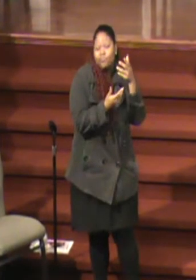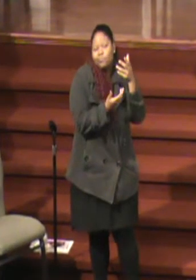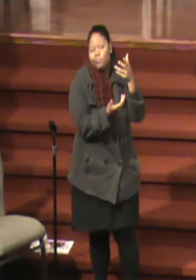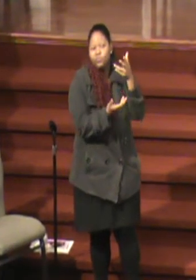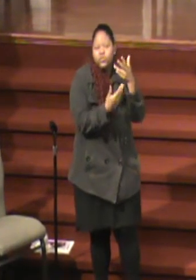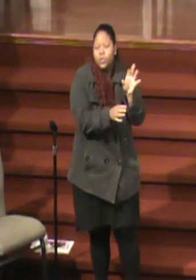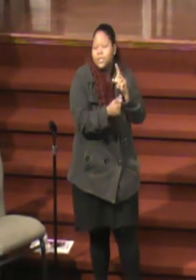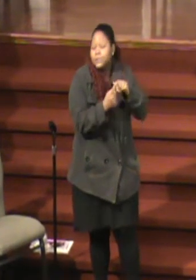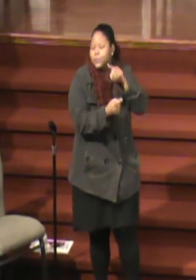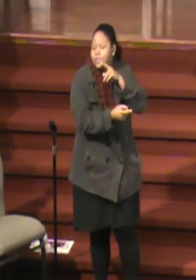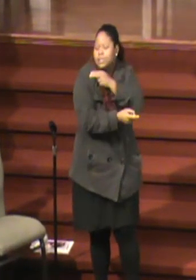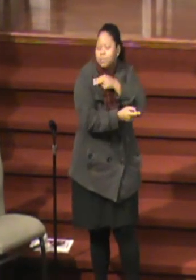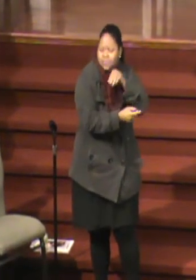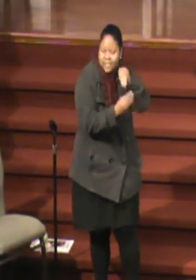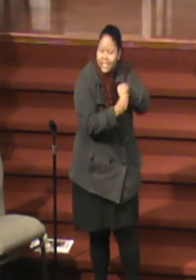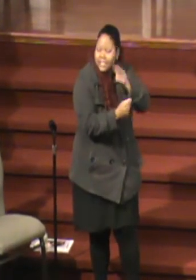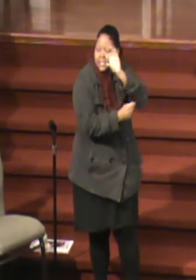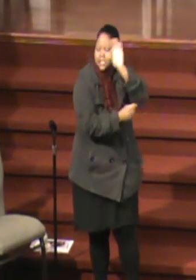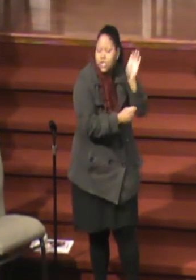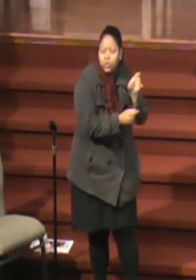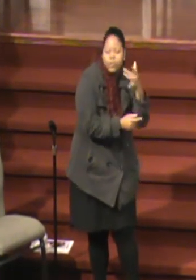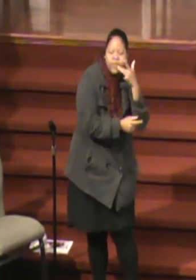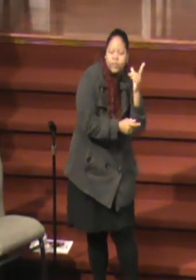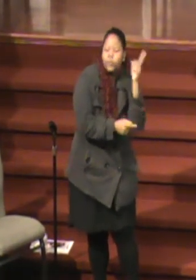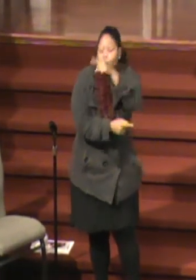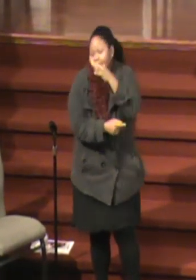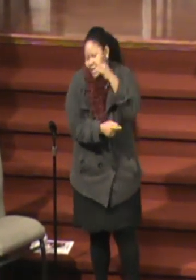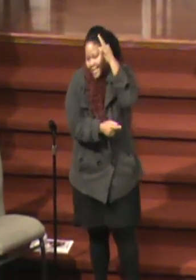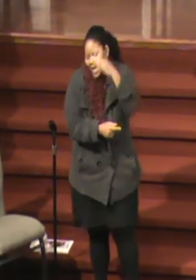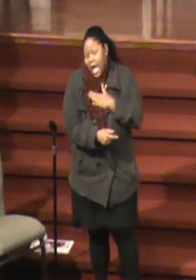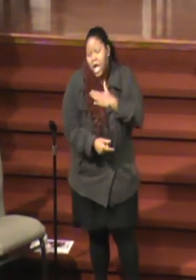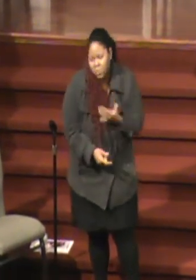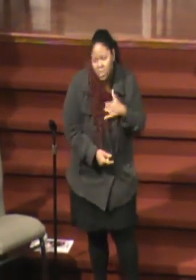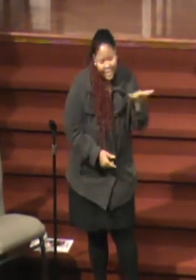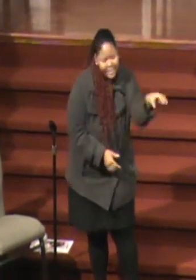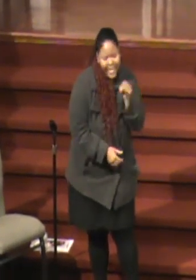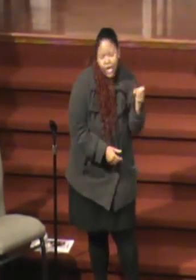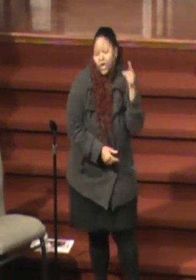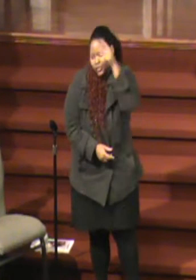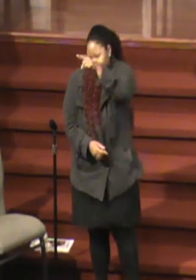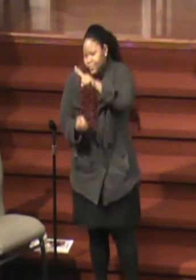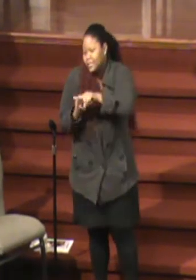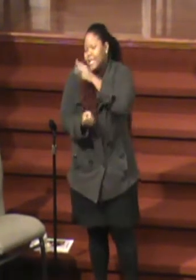Chicago. So we went to the hospital in Chicago. Okay.